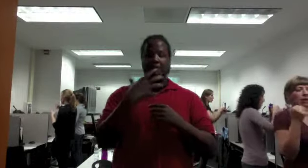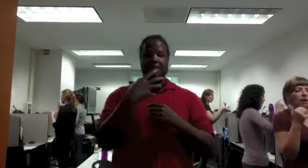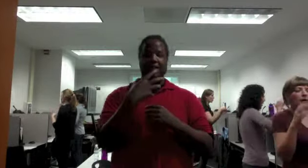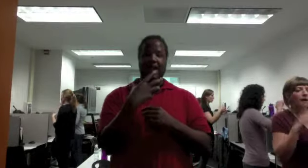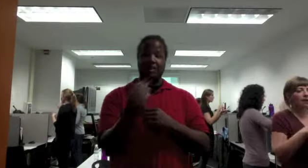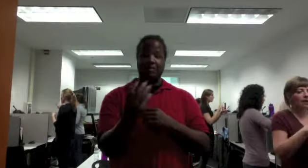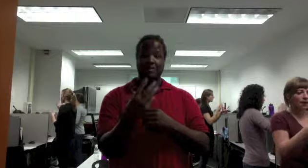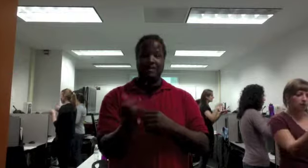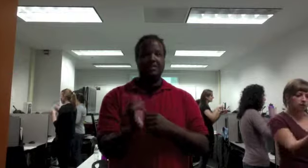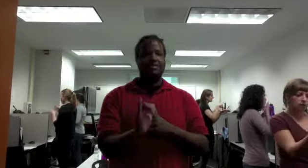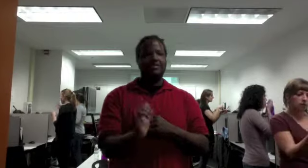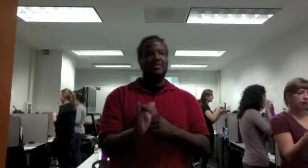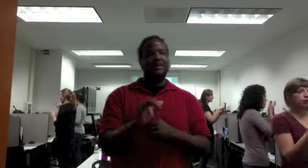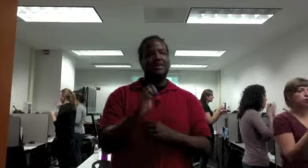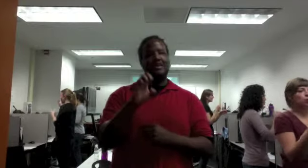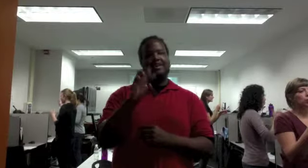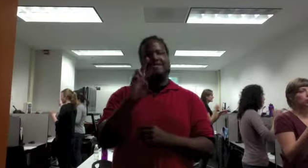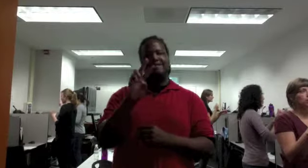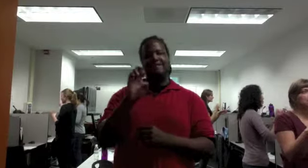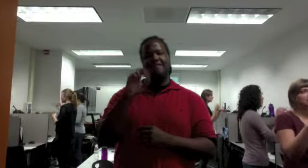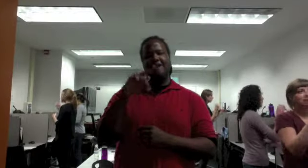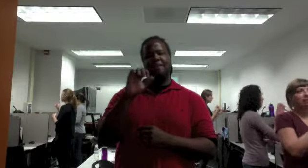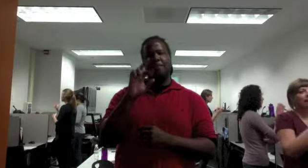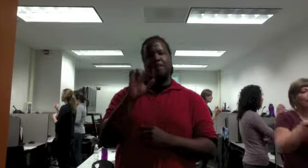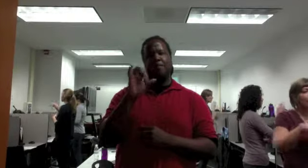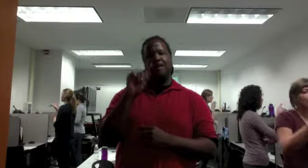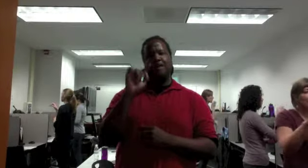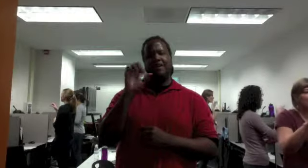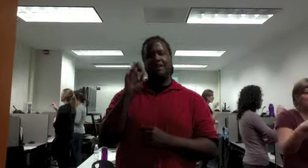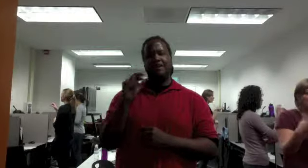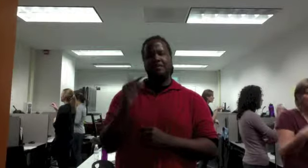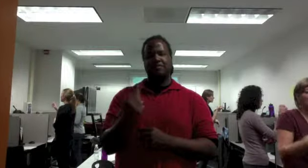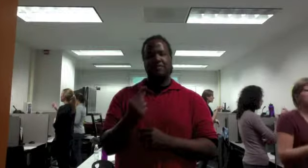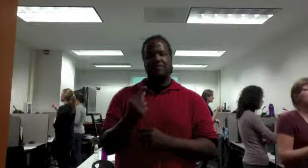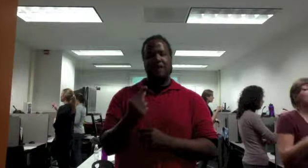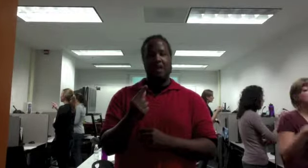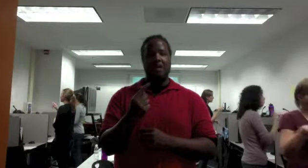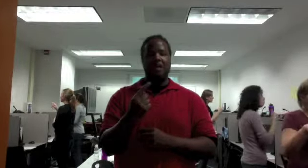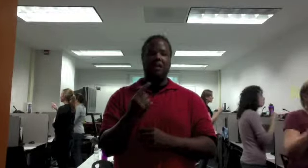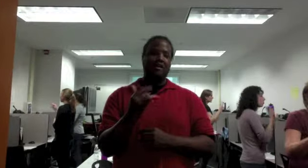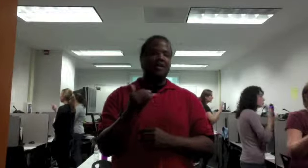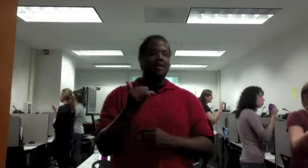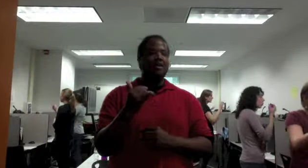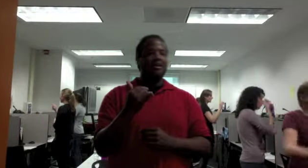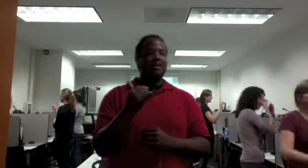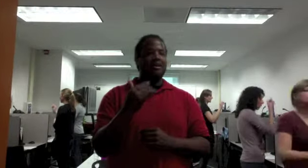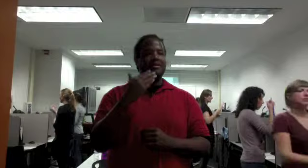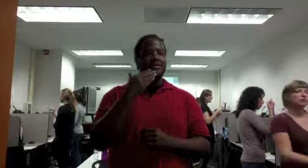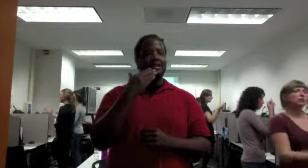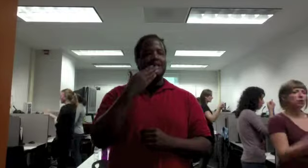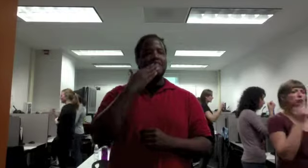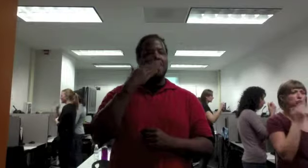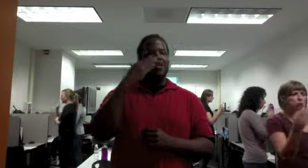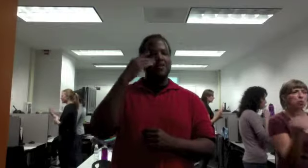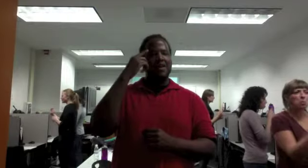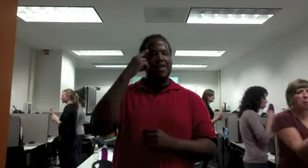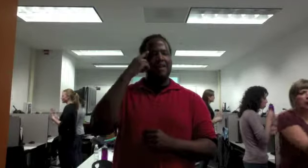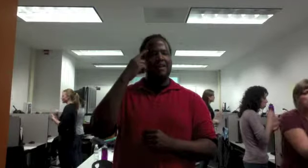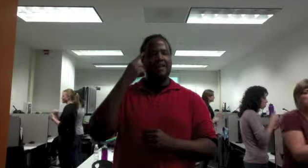outside, so it's like evaporating. Like evaporate? Okay, he's got some good points, and right off the bat, he's